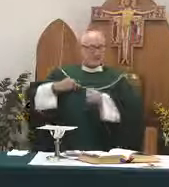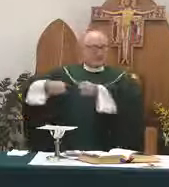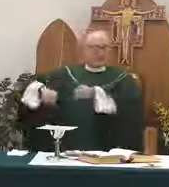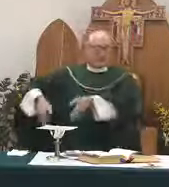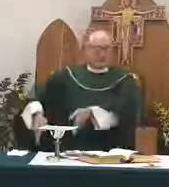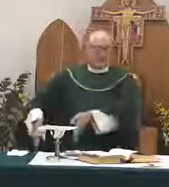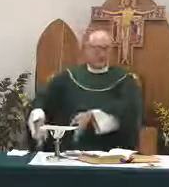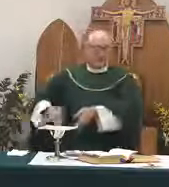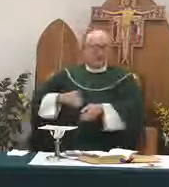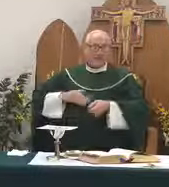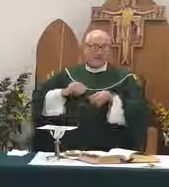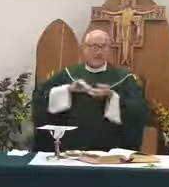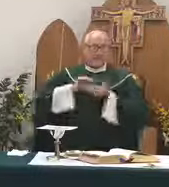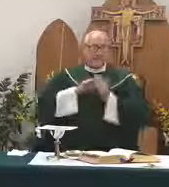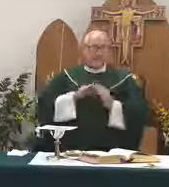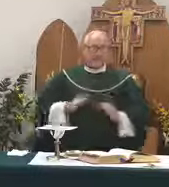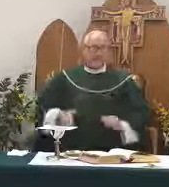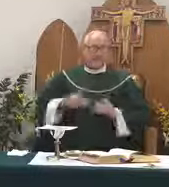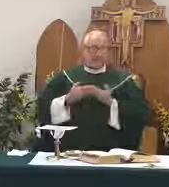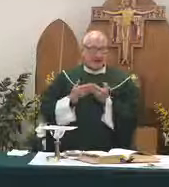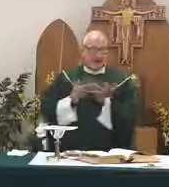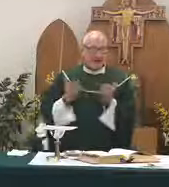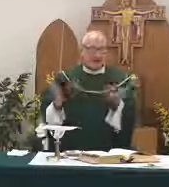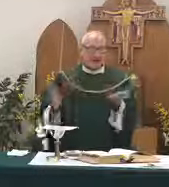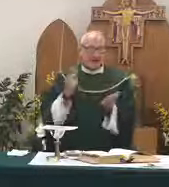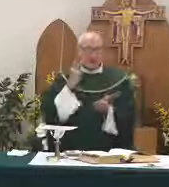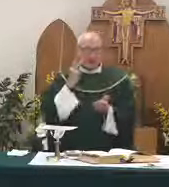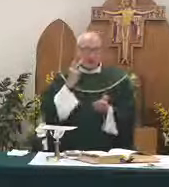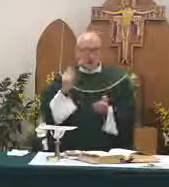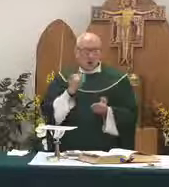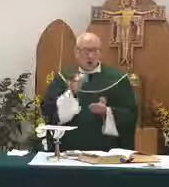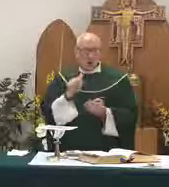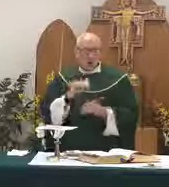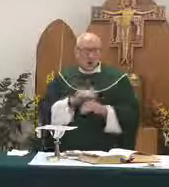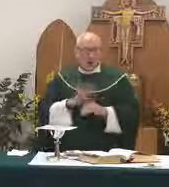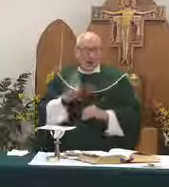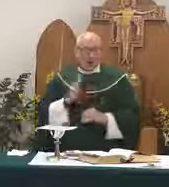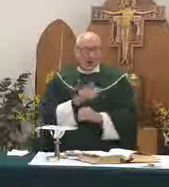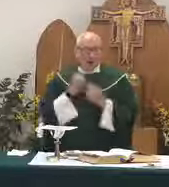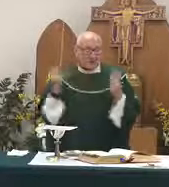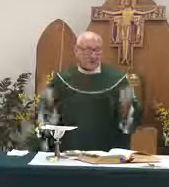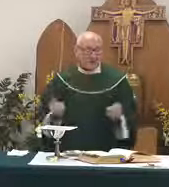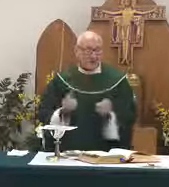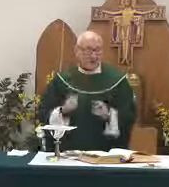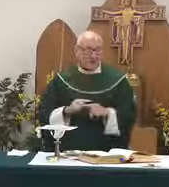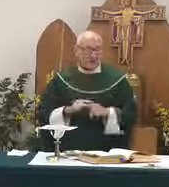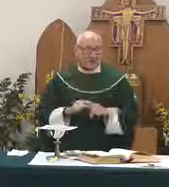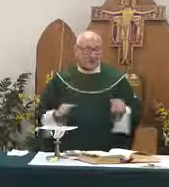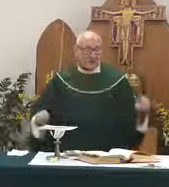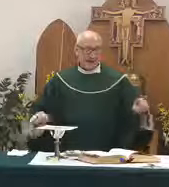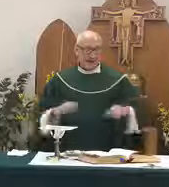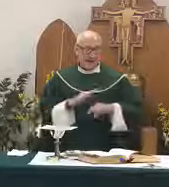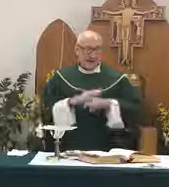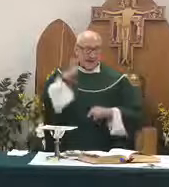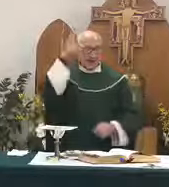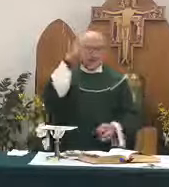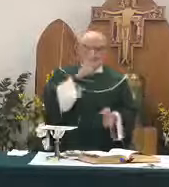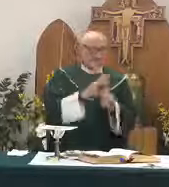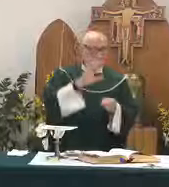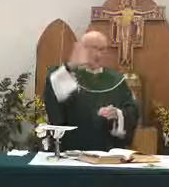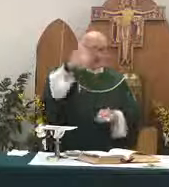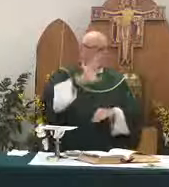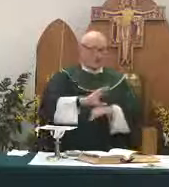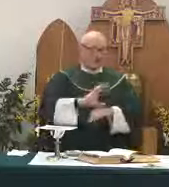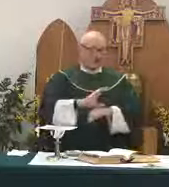Peace I leave you, my peace I give you, look not on our sins, but on